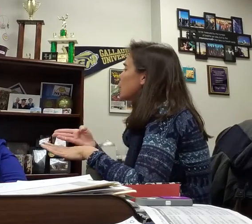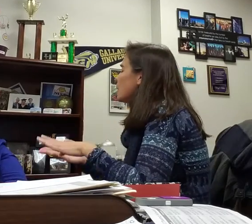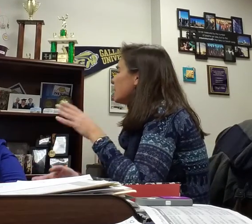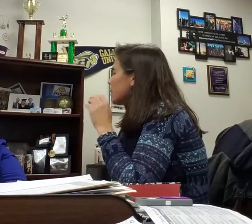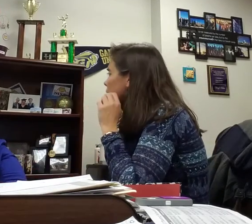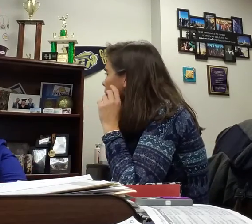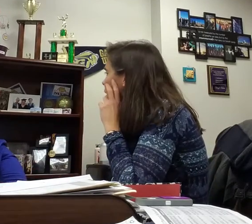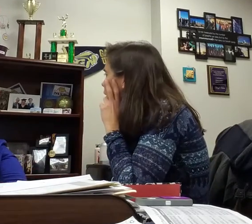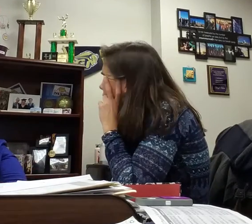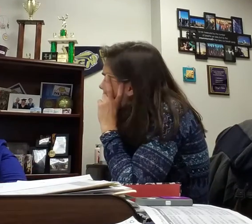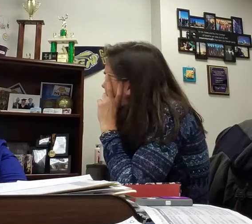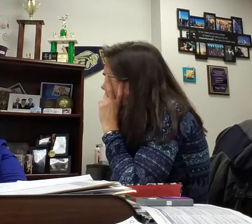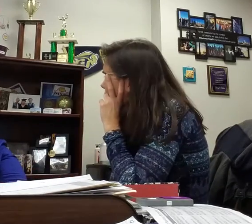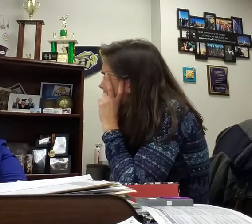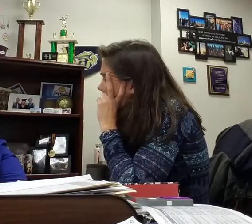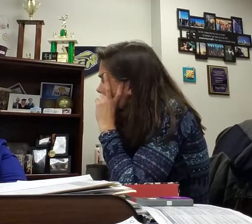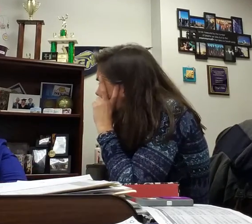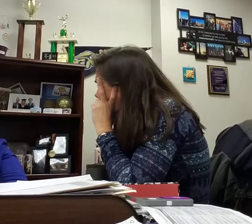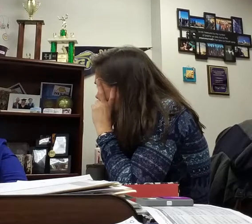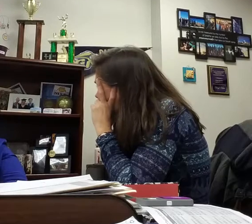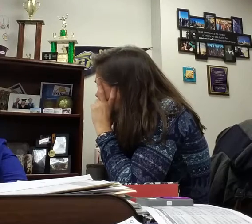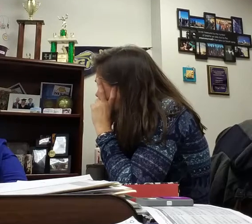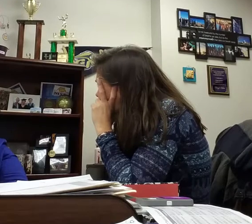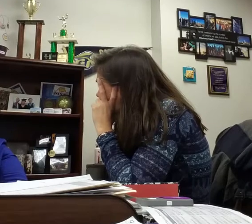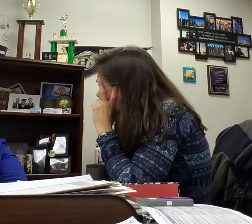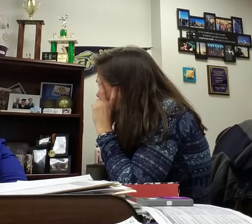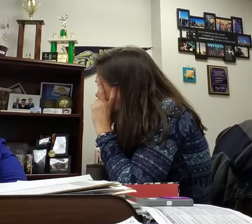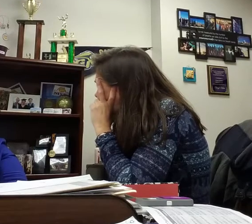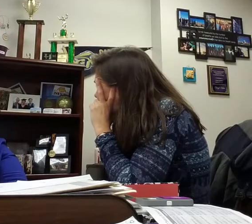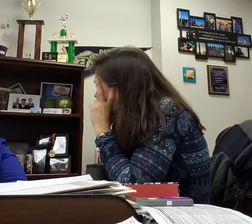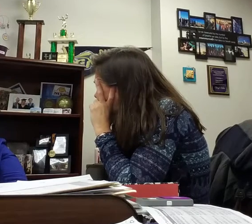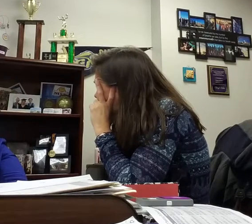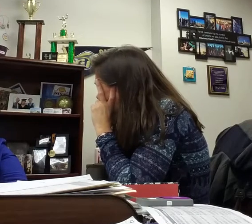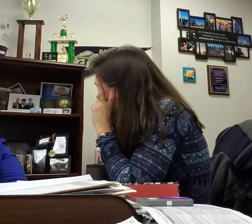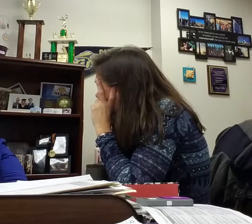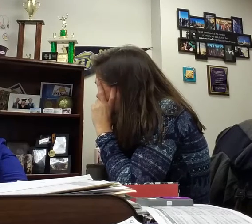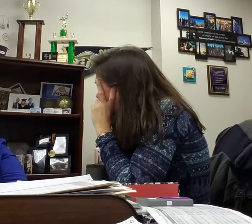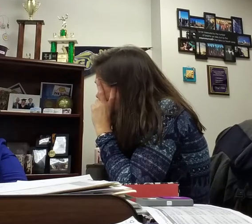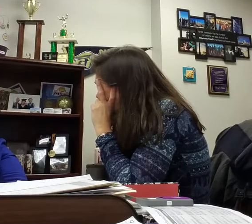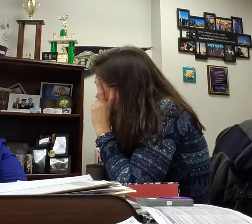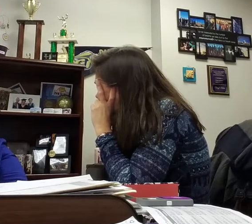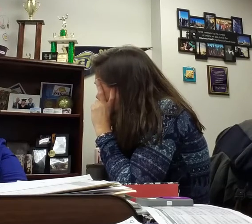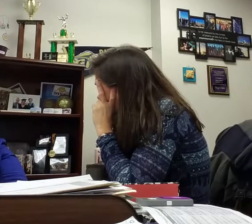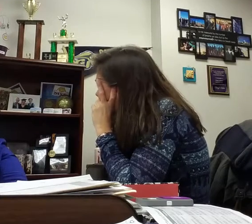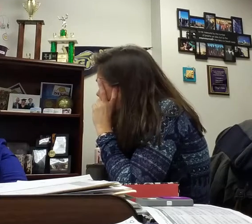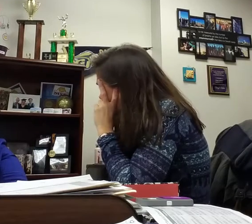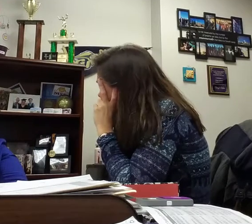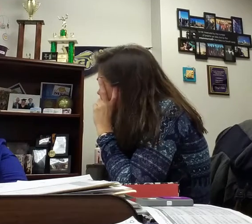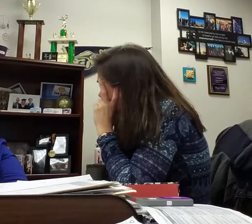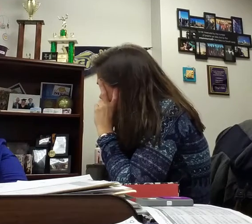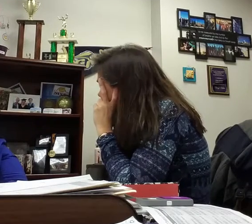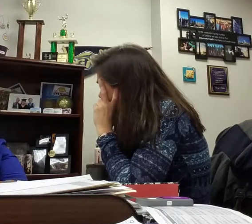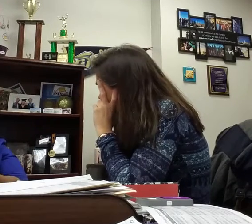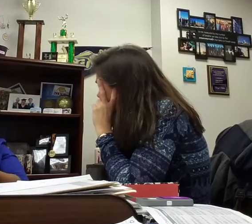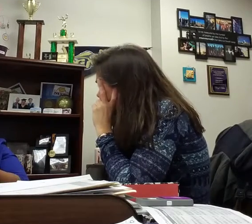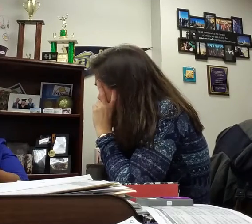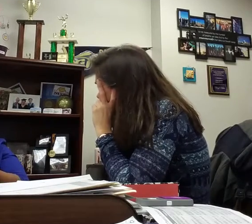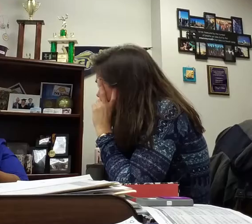what do you think could have helped? Maybe since I was standing on stage, I could have copied the question, and then maybe if we had